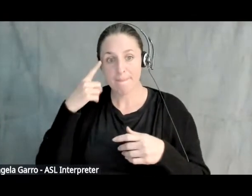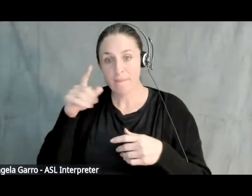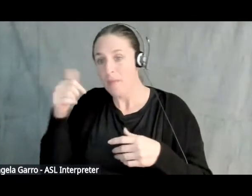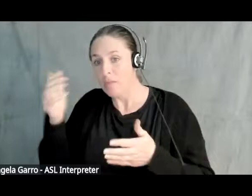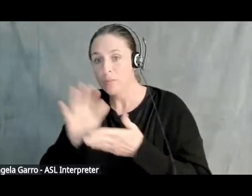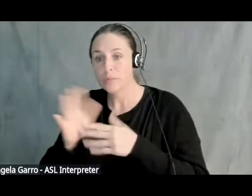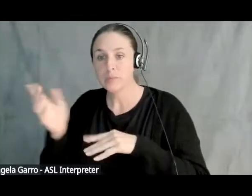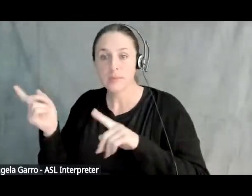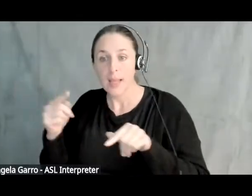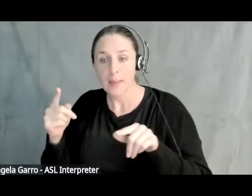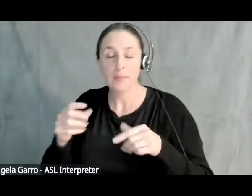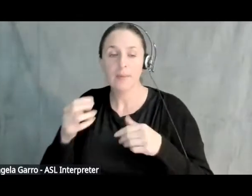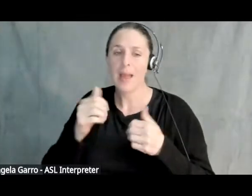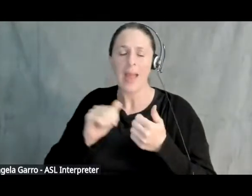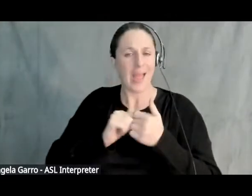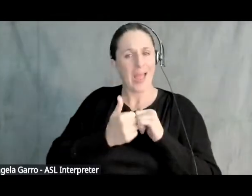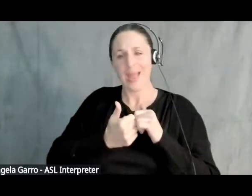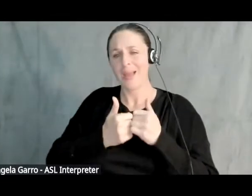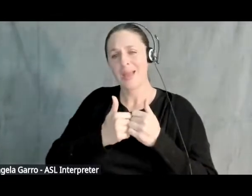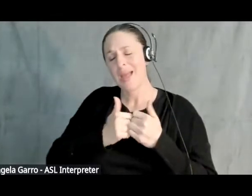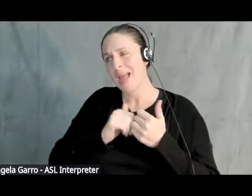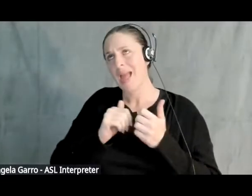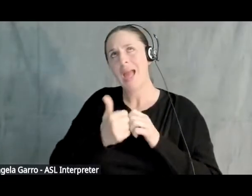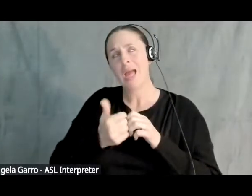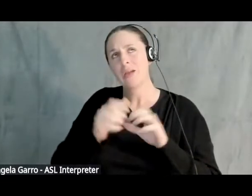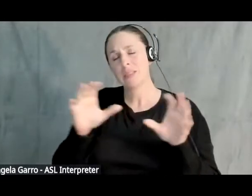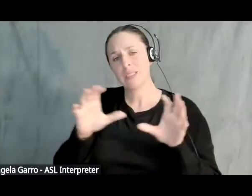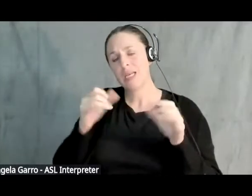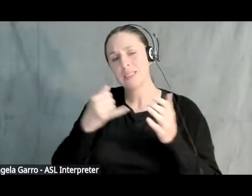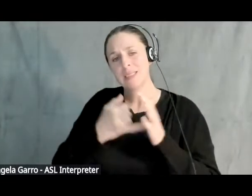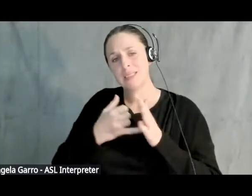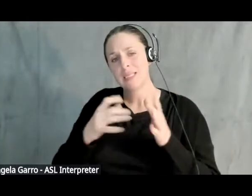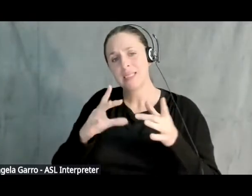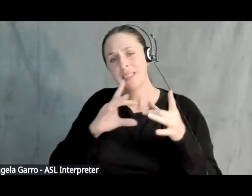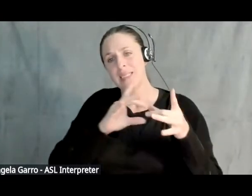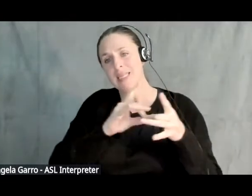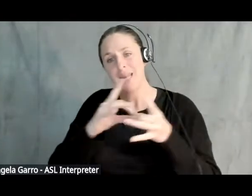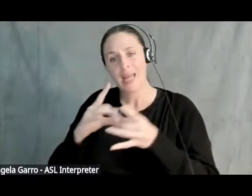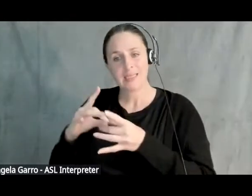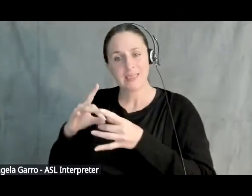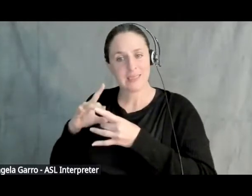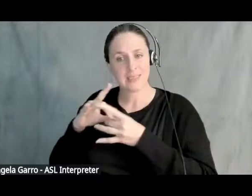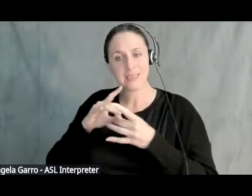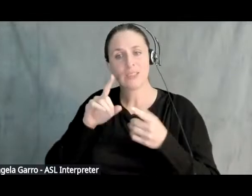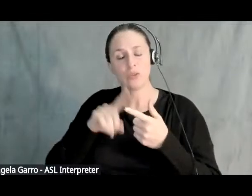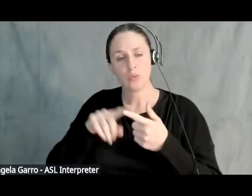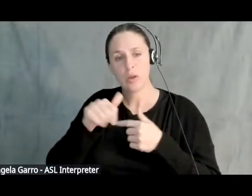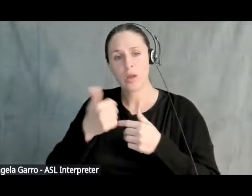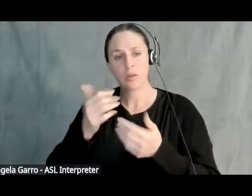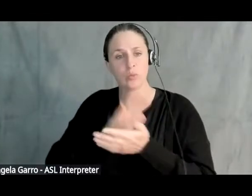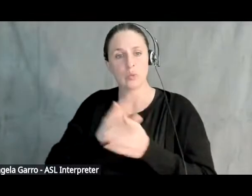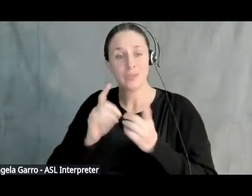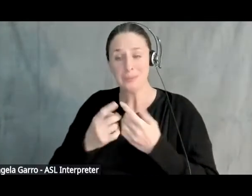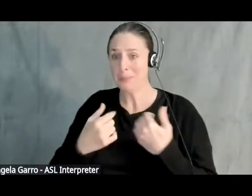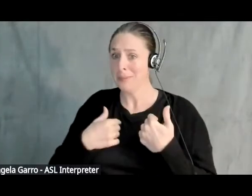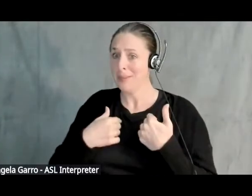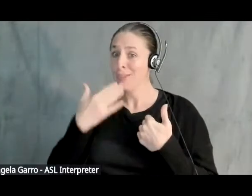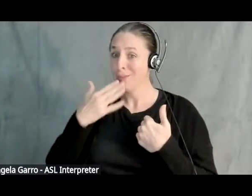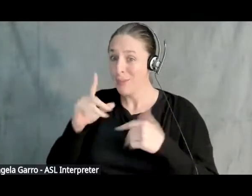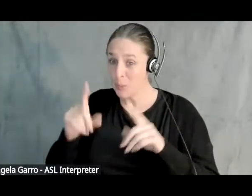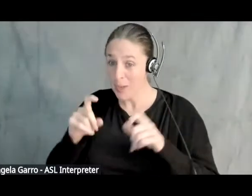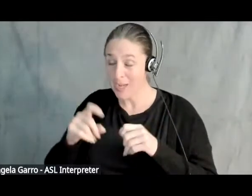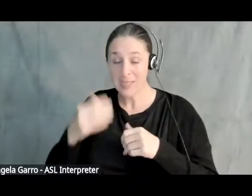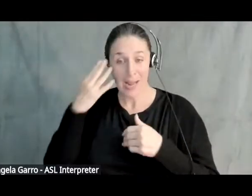does it connect to the other school districts? These are good questions. I don't know that we have answers to, but I think we could